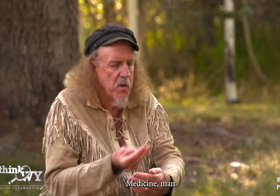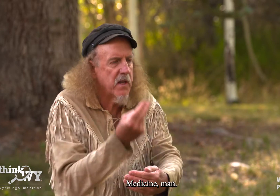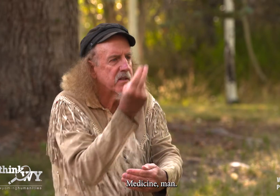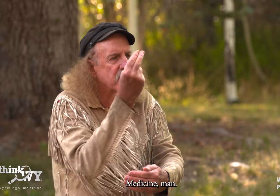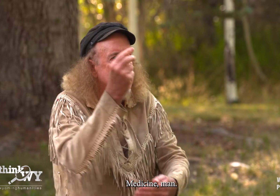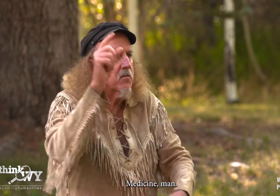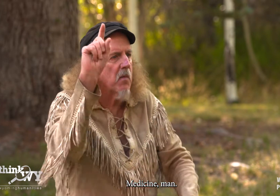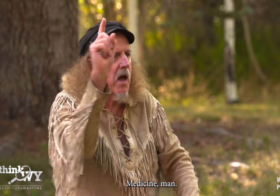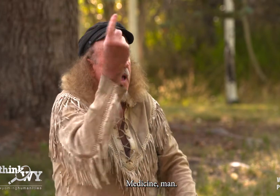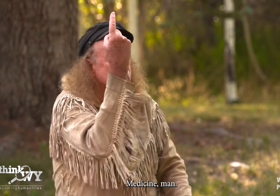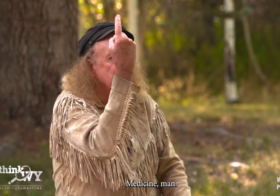medicine man,